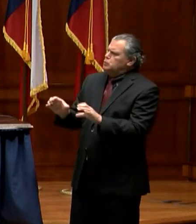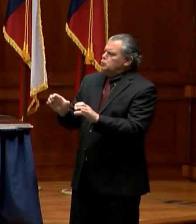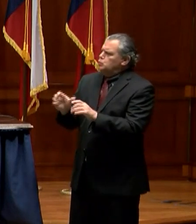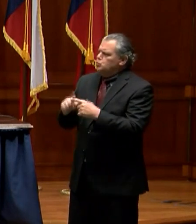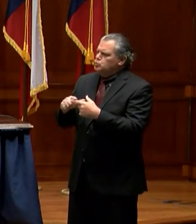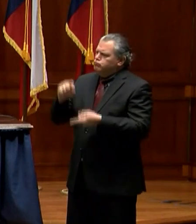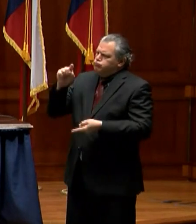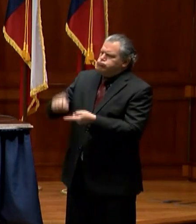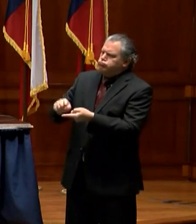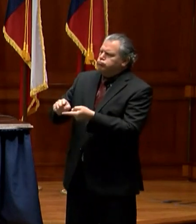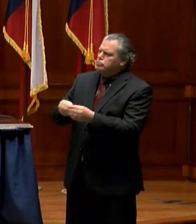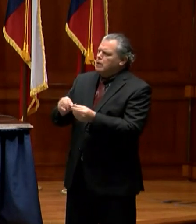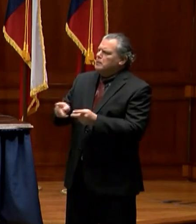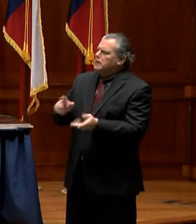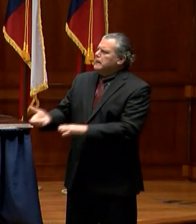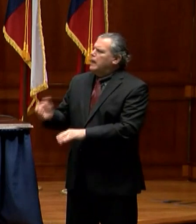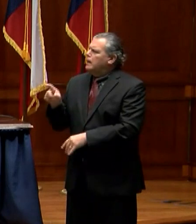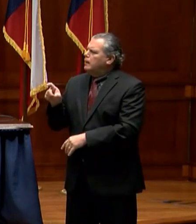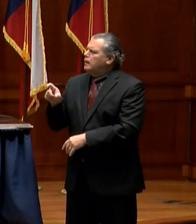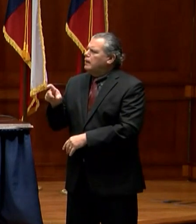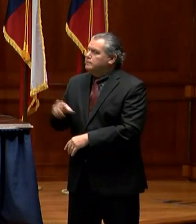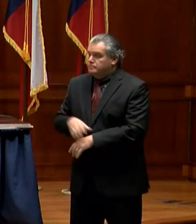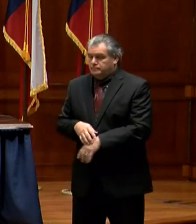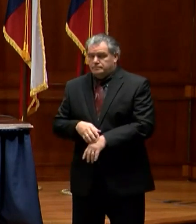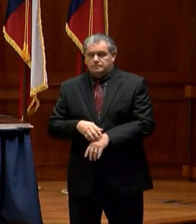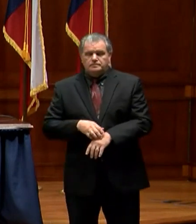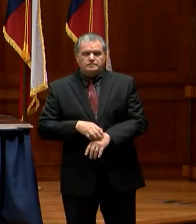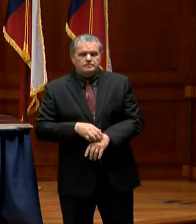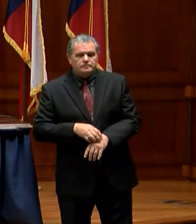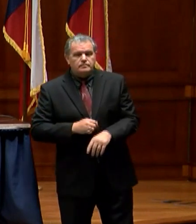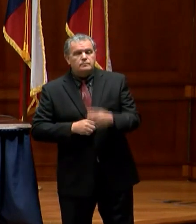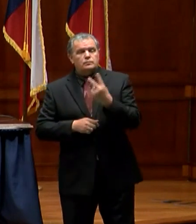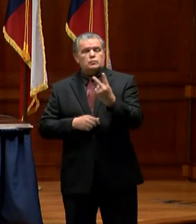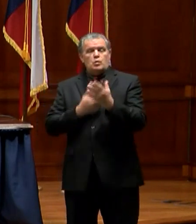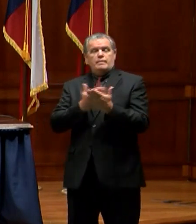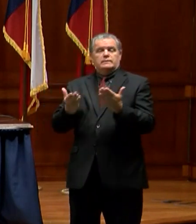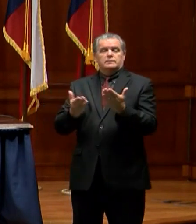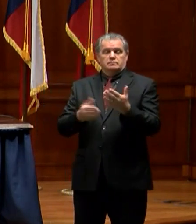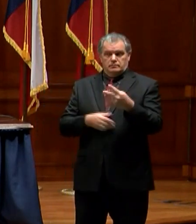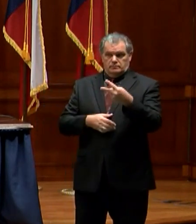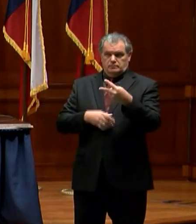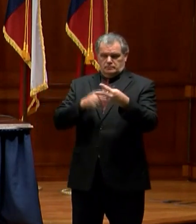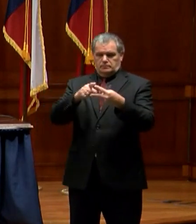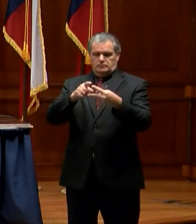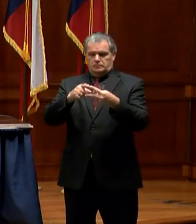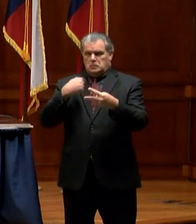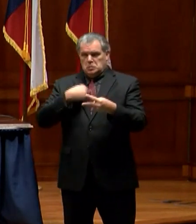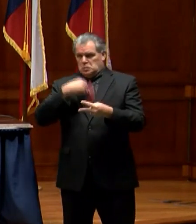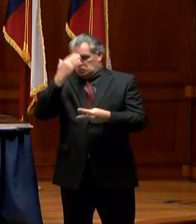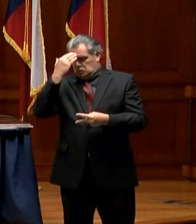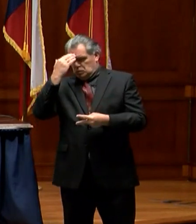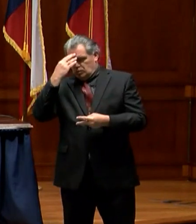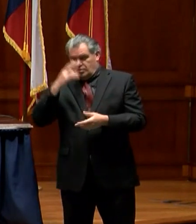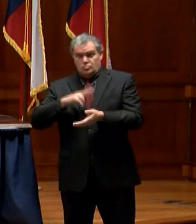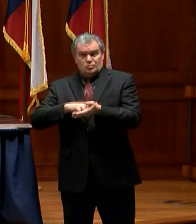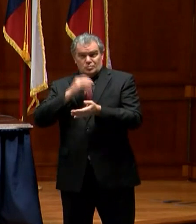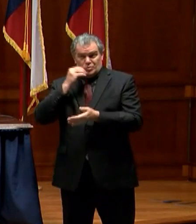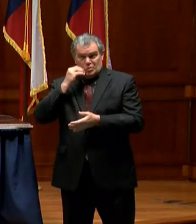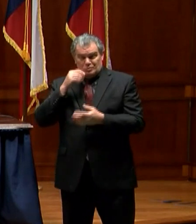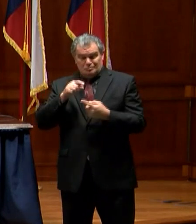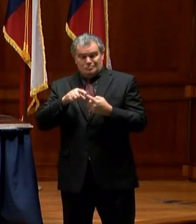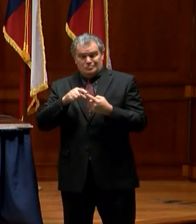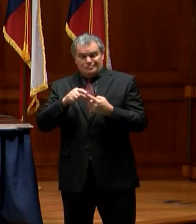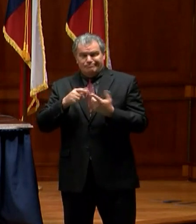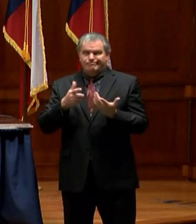those areas? Two things in response to your question. One is that we know nursing homes